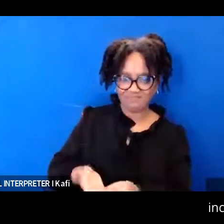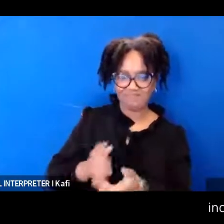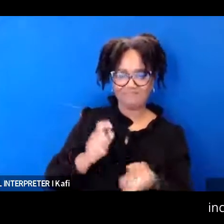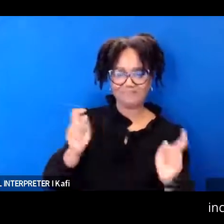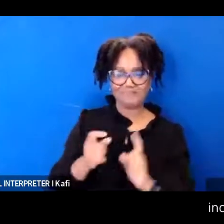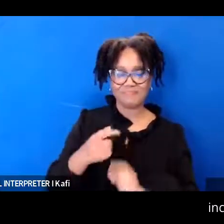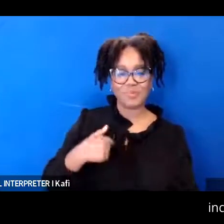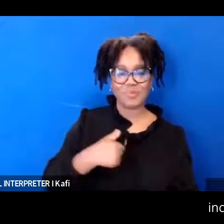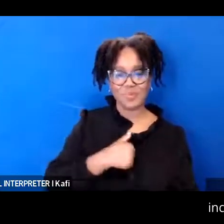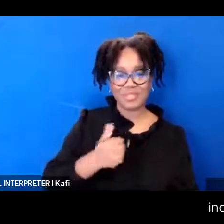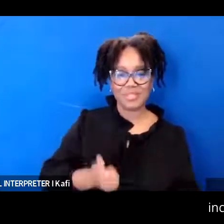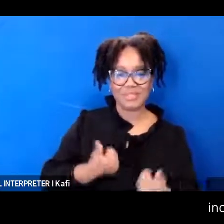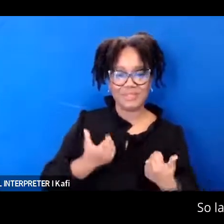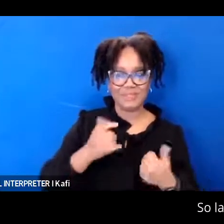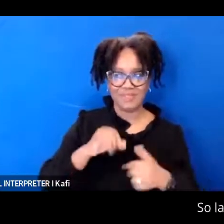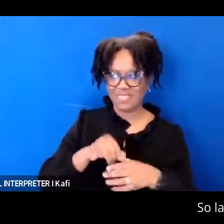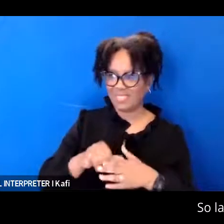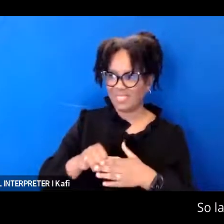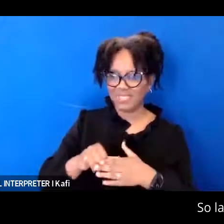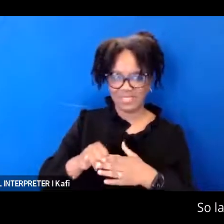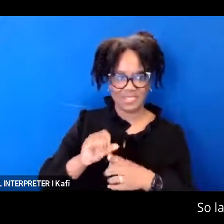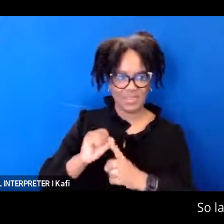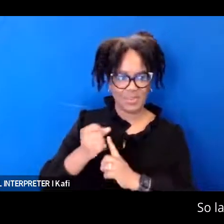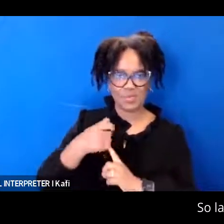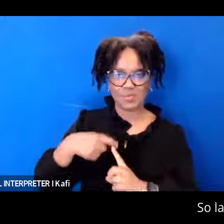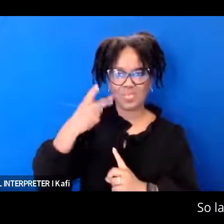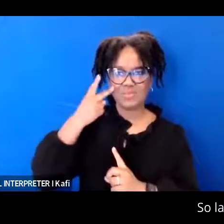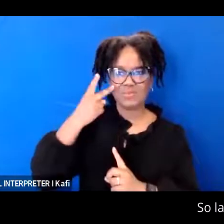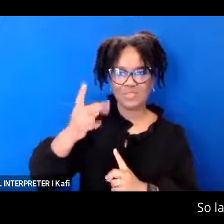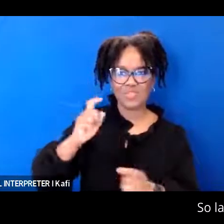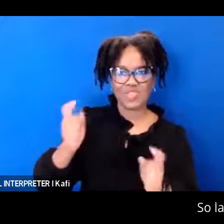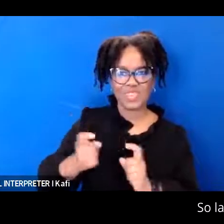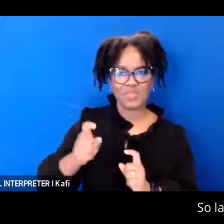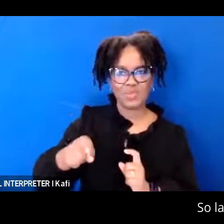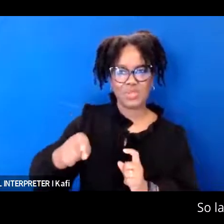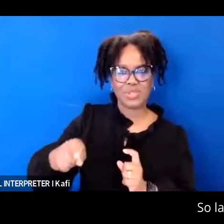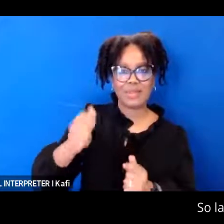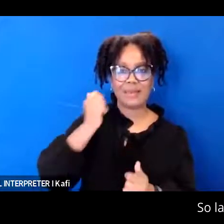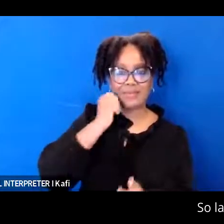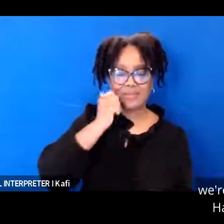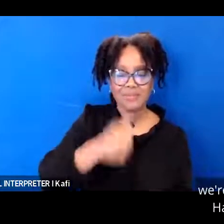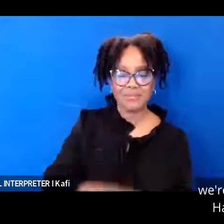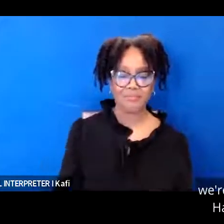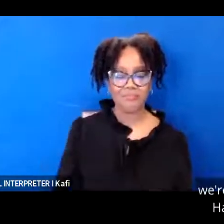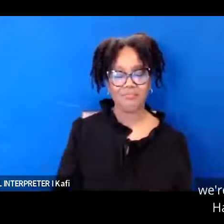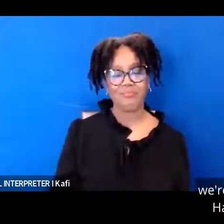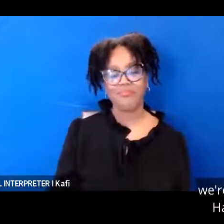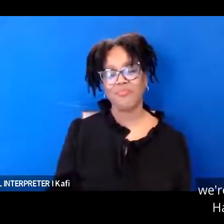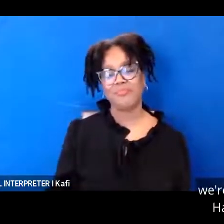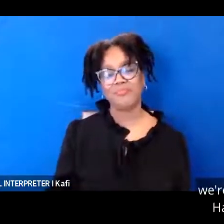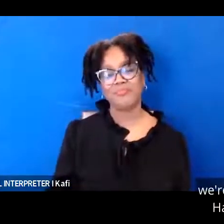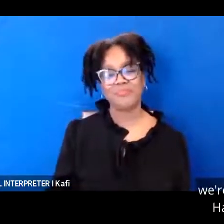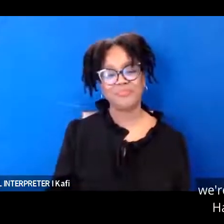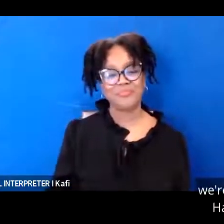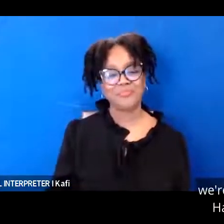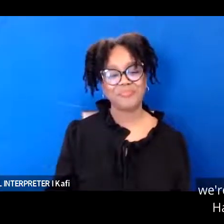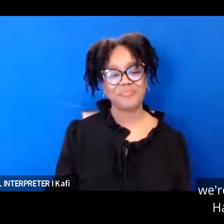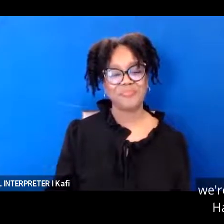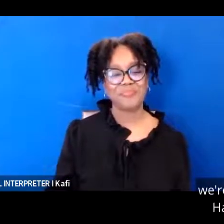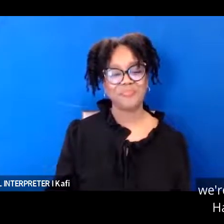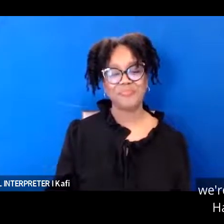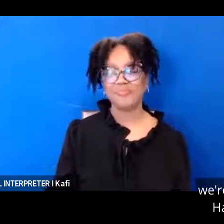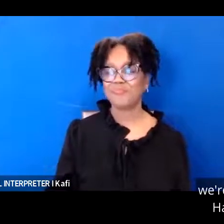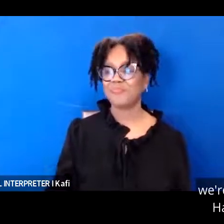important points so last but absolutely not least we're really excited to welcome